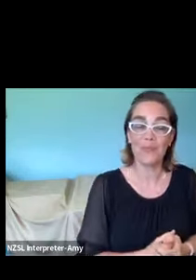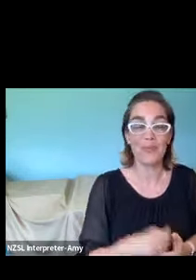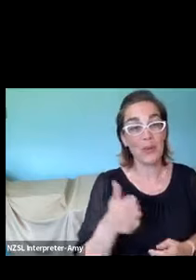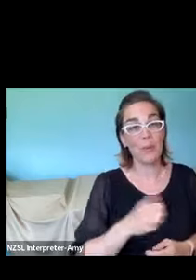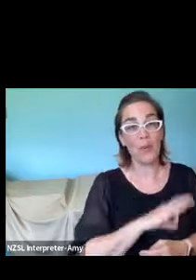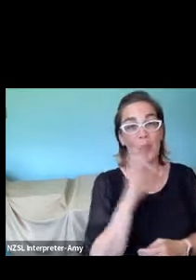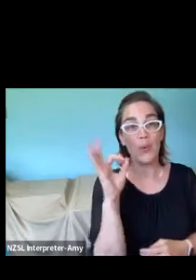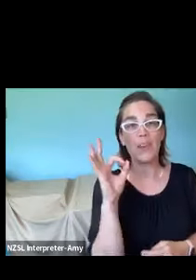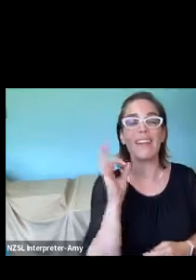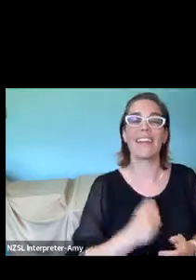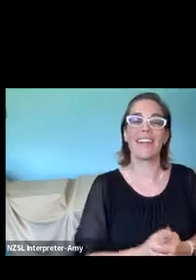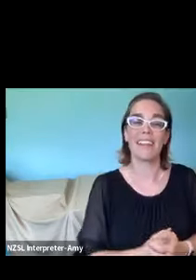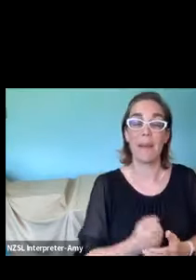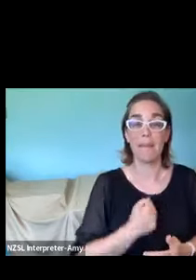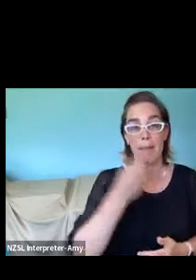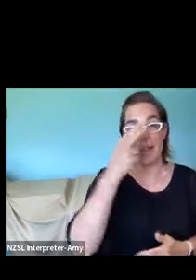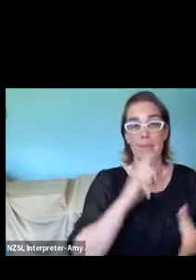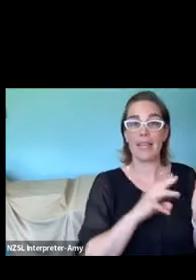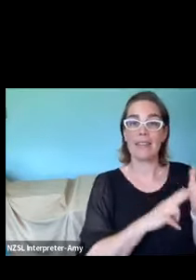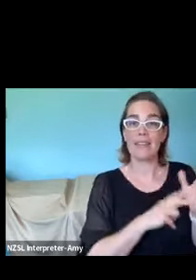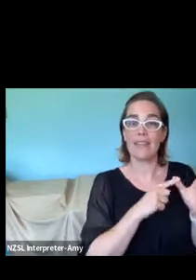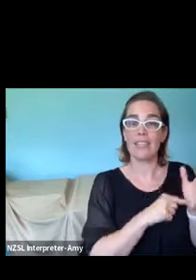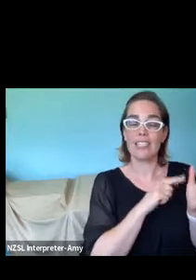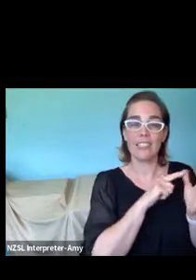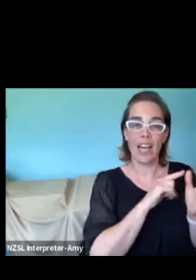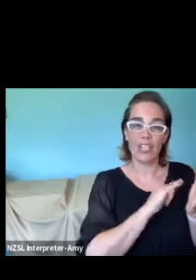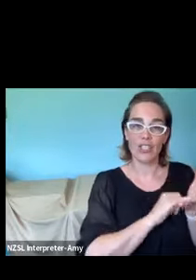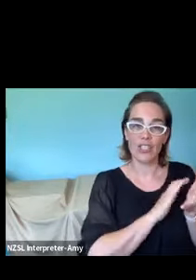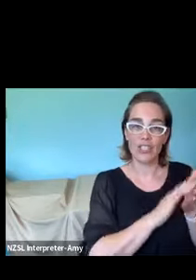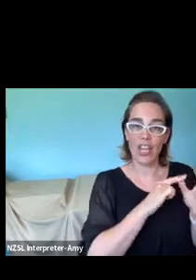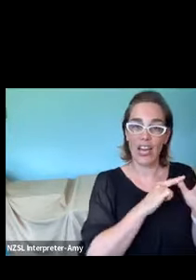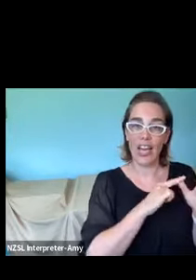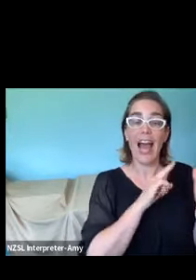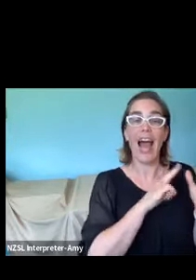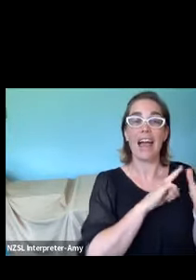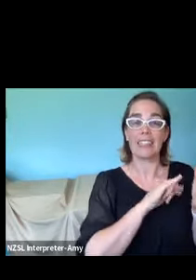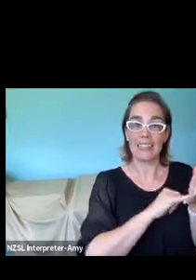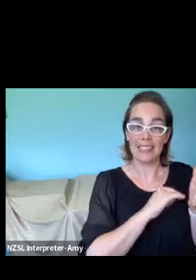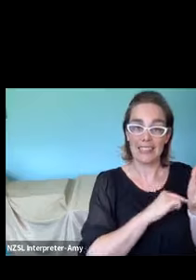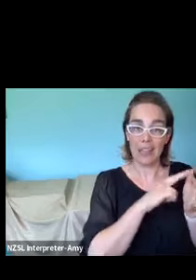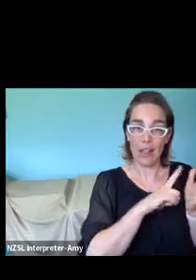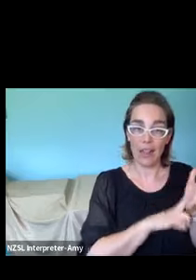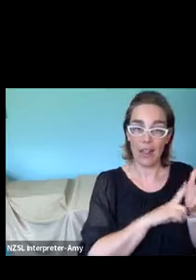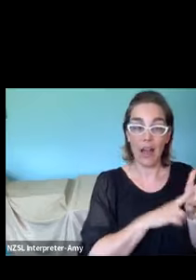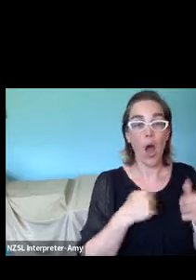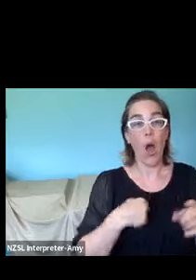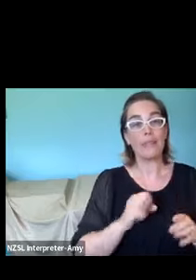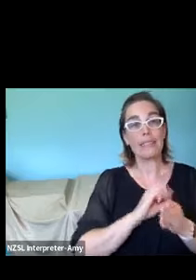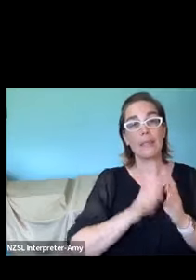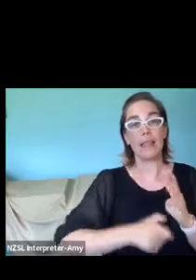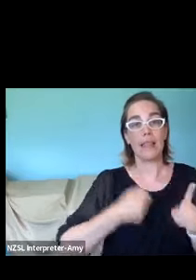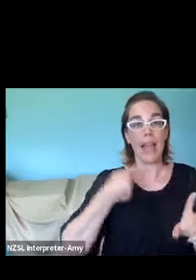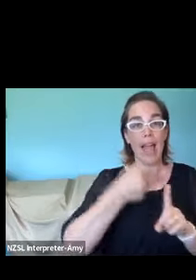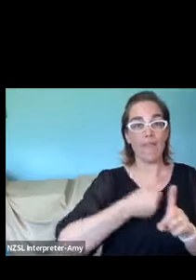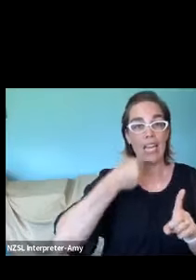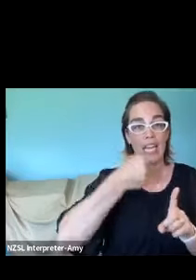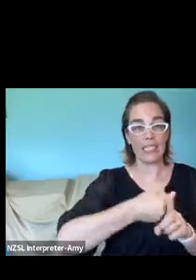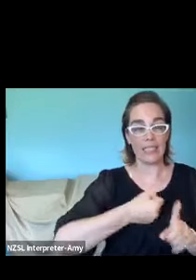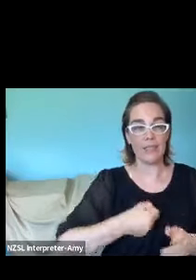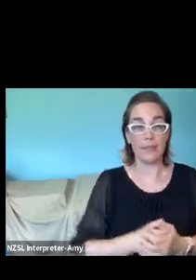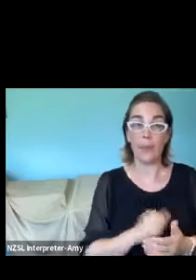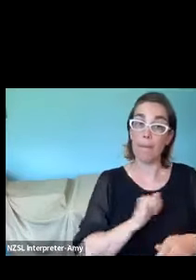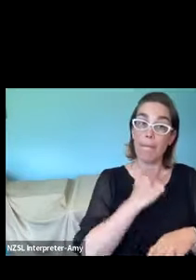morning. My name is Natasha Astill, and I am a disability advocate. I am